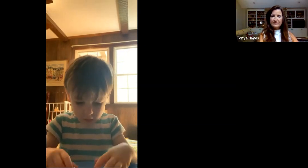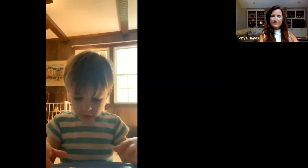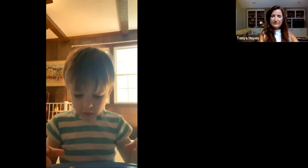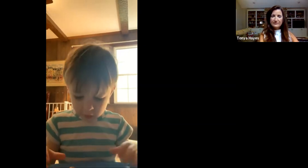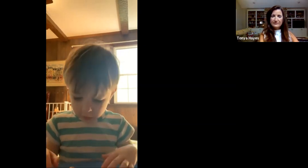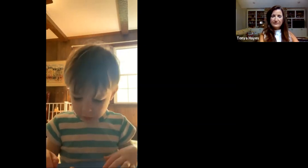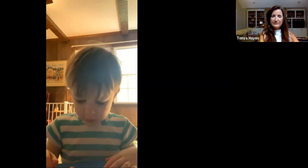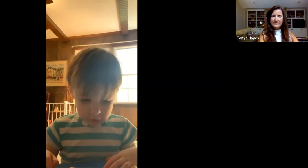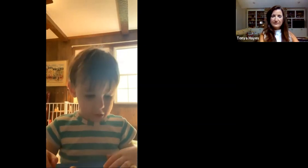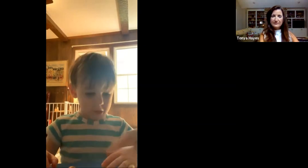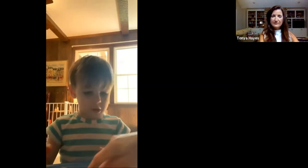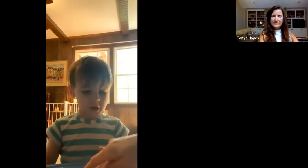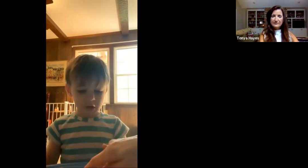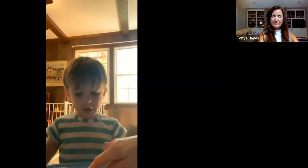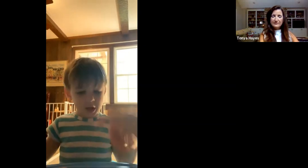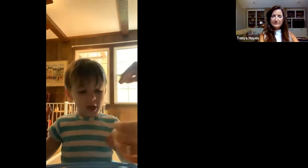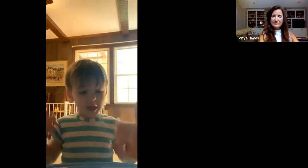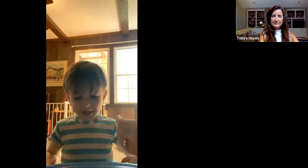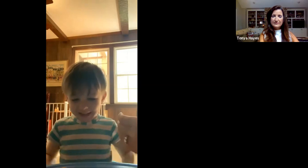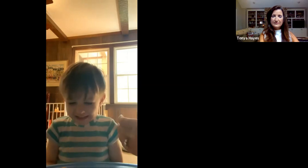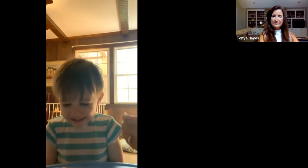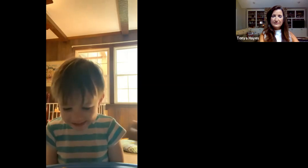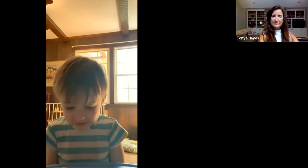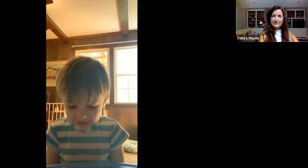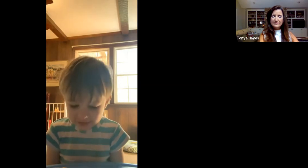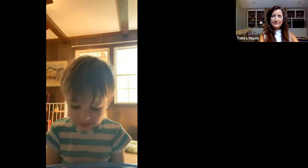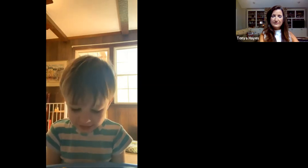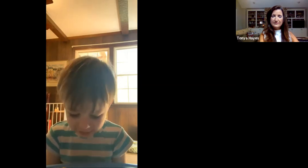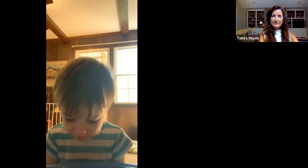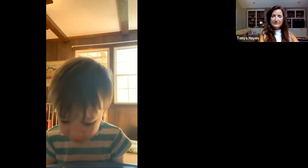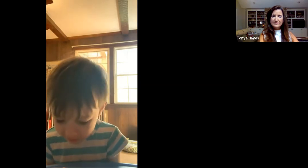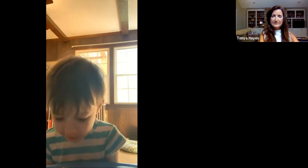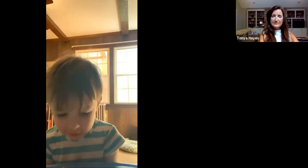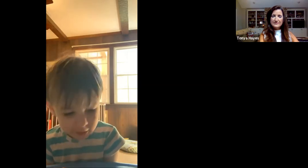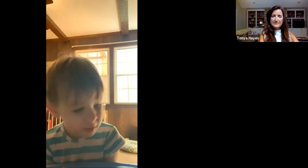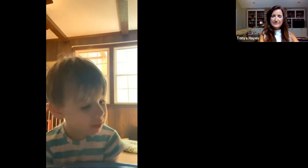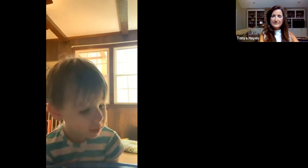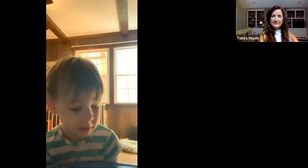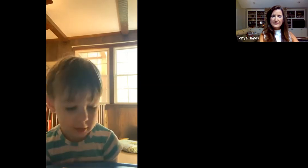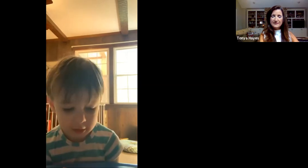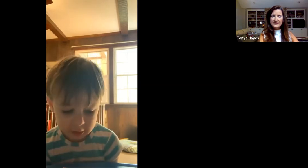it in. You did it. You put it in. Can you say in?